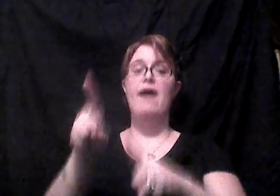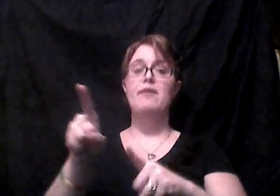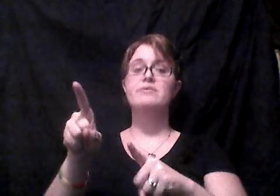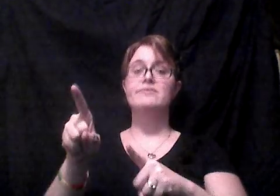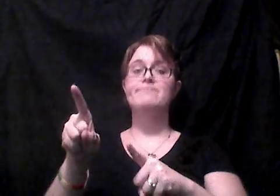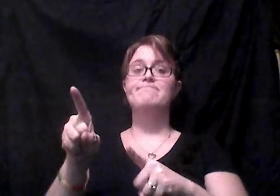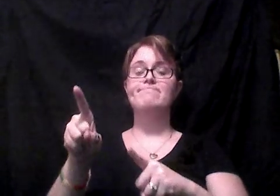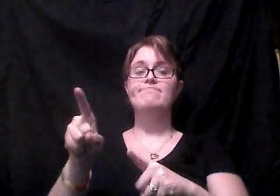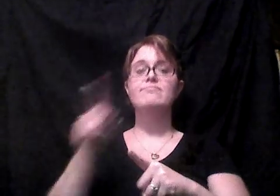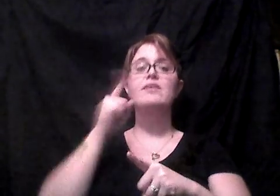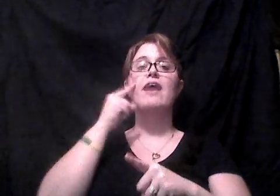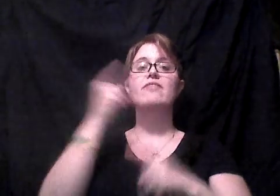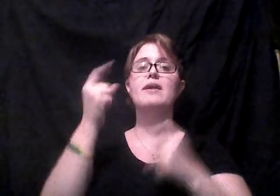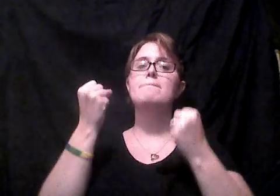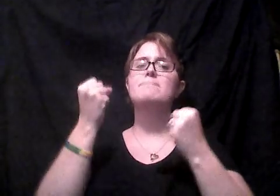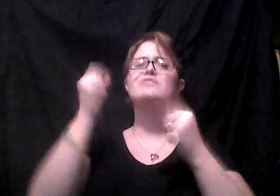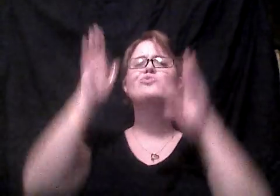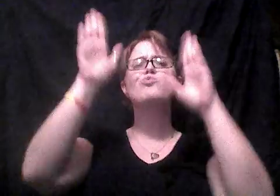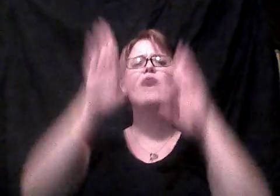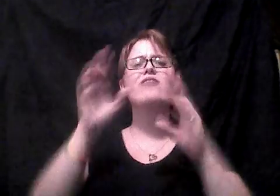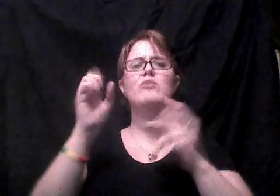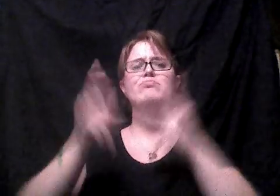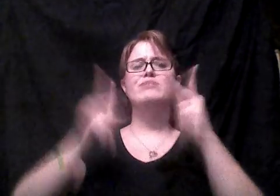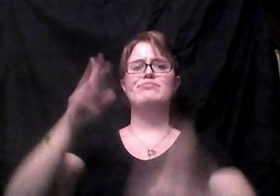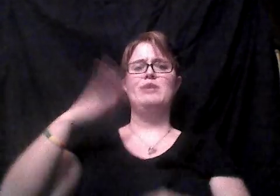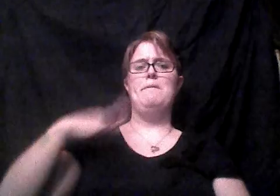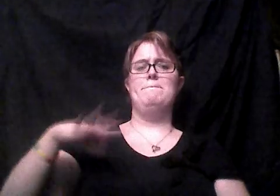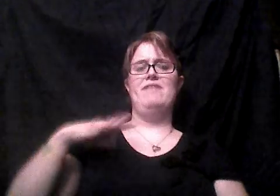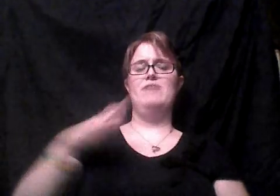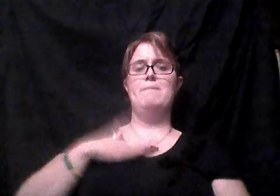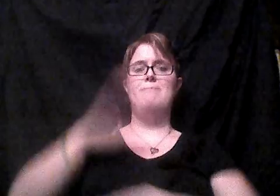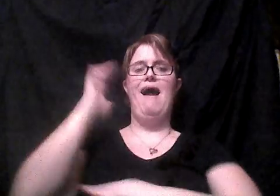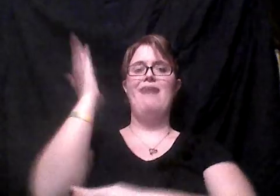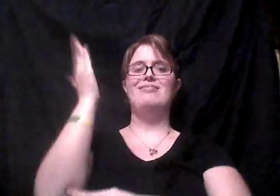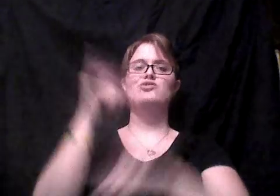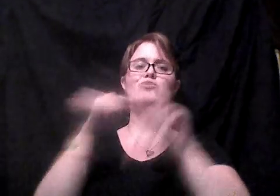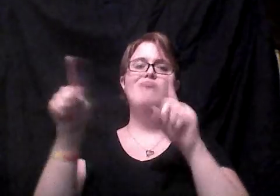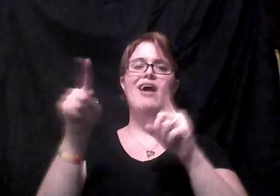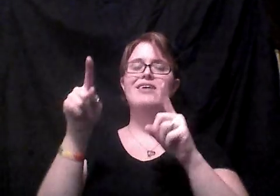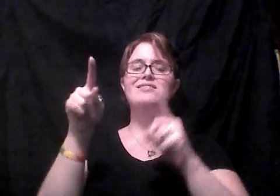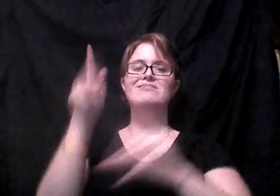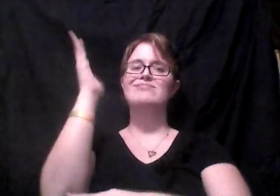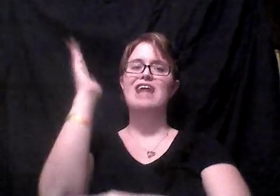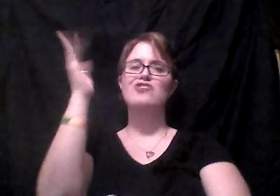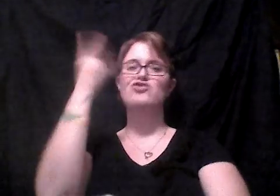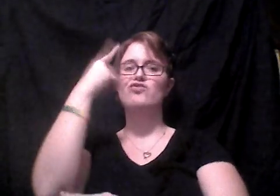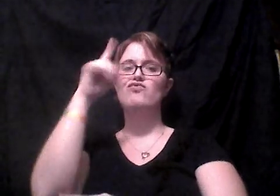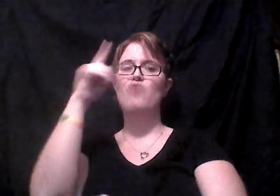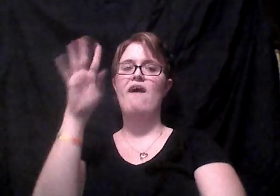from this lecture. But the truth of the matter is that I didn't even really give it to the 400 people at Carnegie Mellon who came. I only wrote this